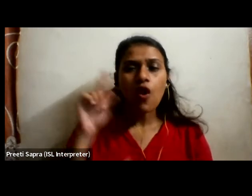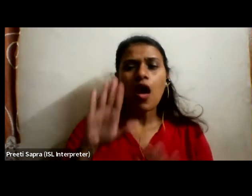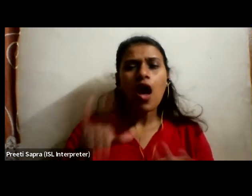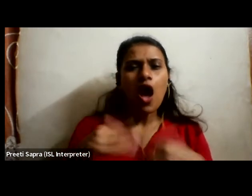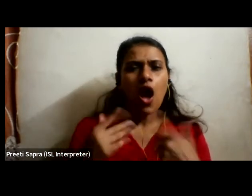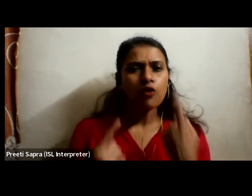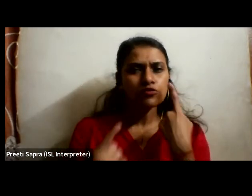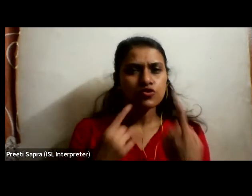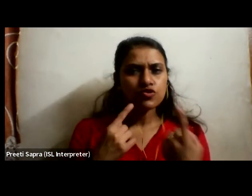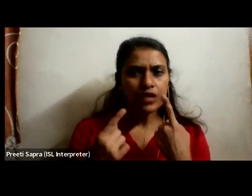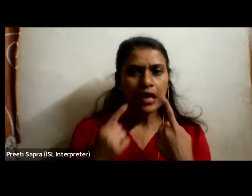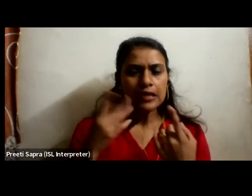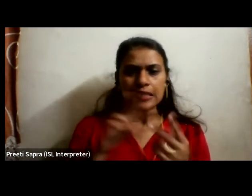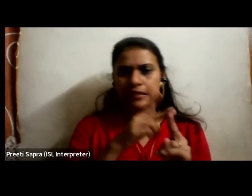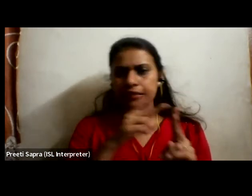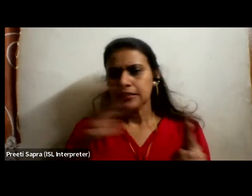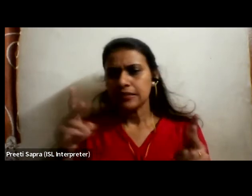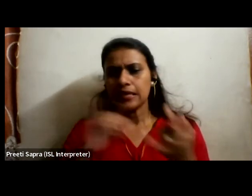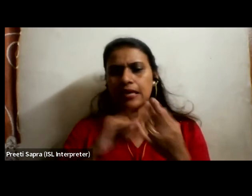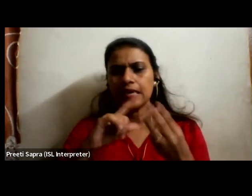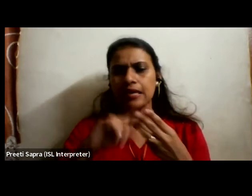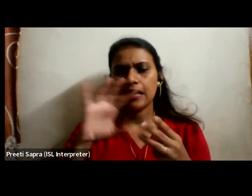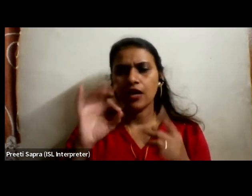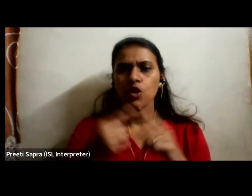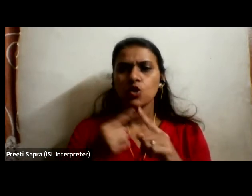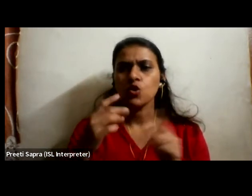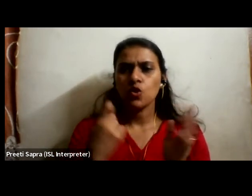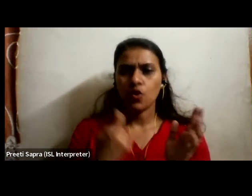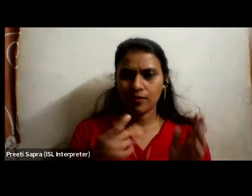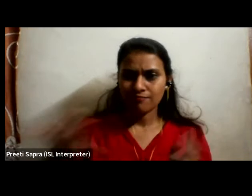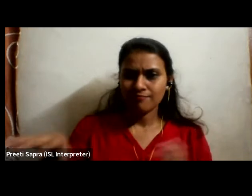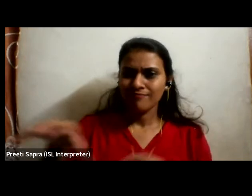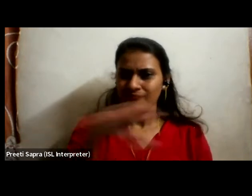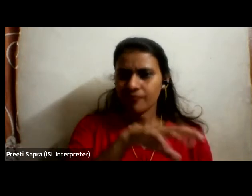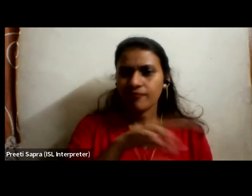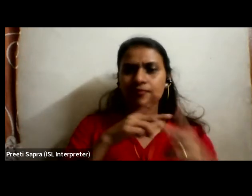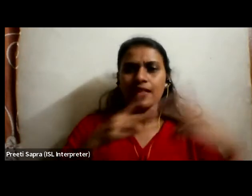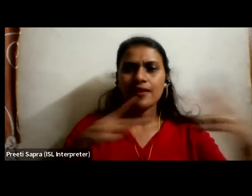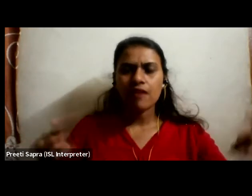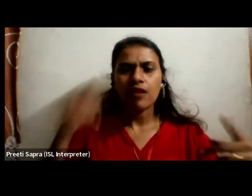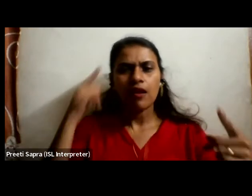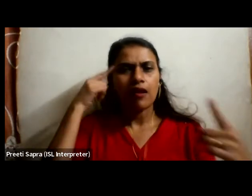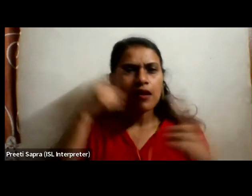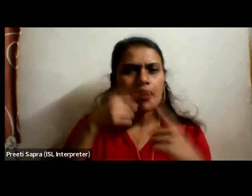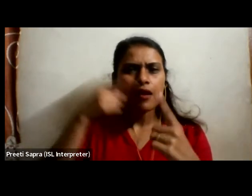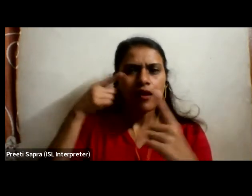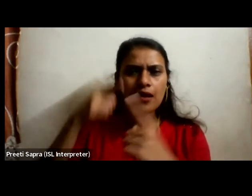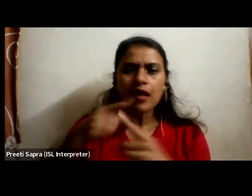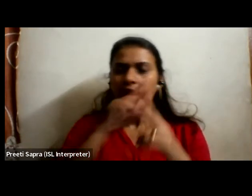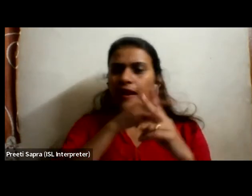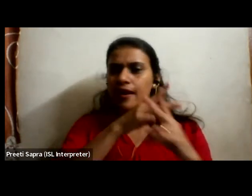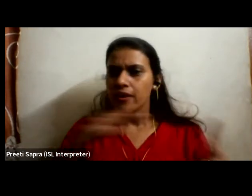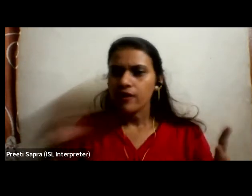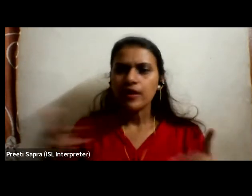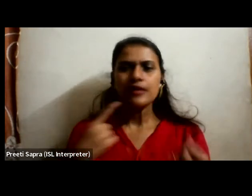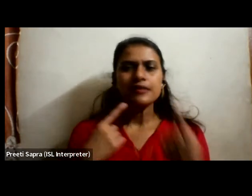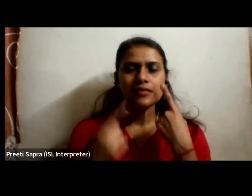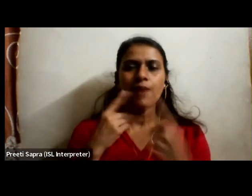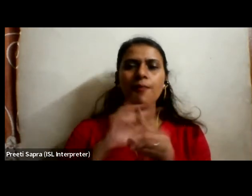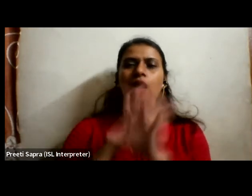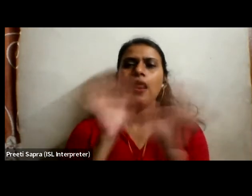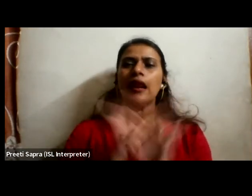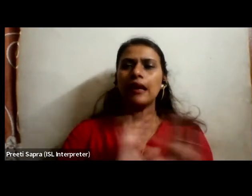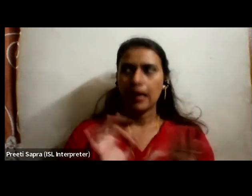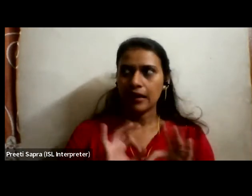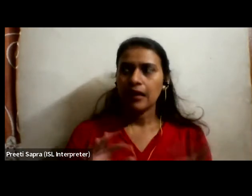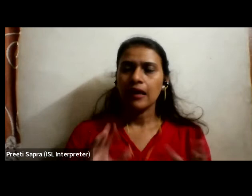this cross-sectoral balancing of various concerns and various risks, etc., have to be done. So